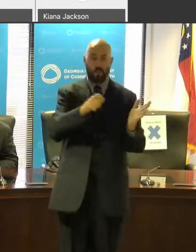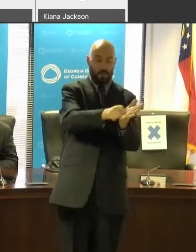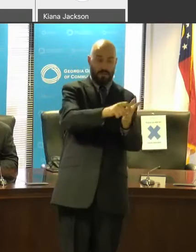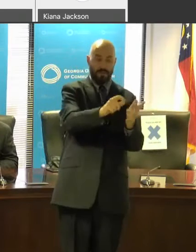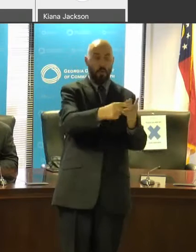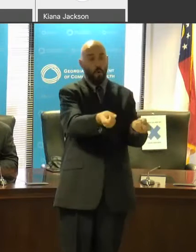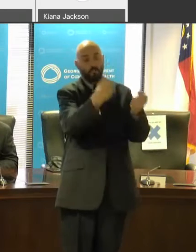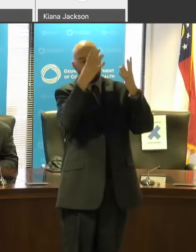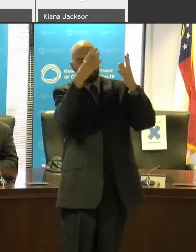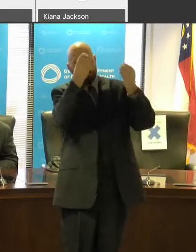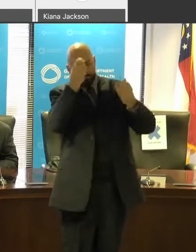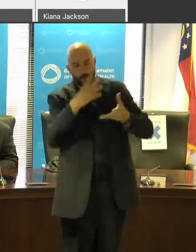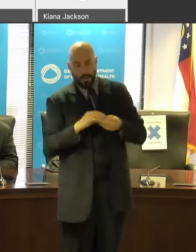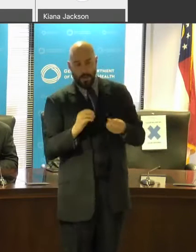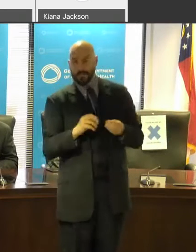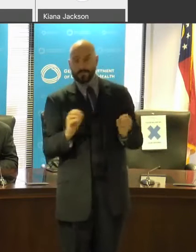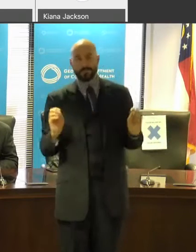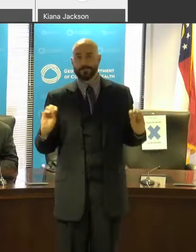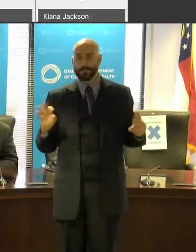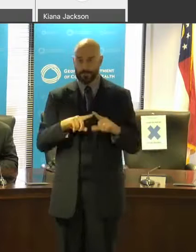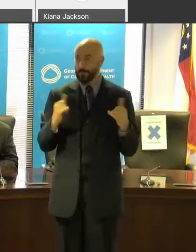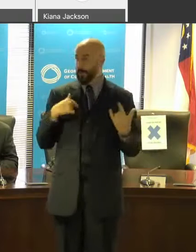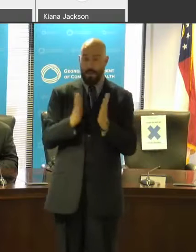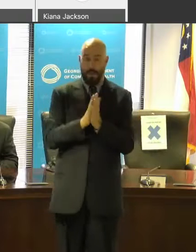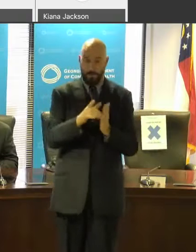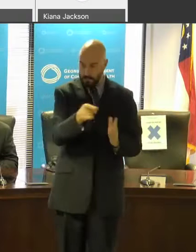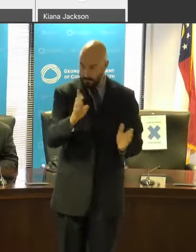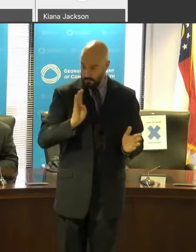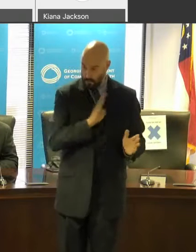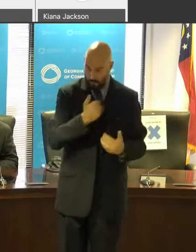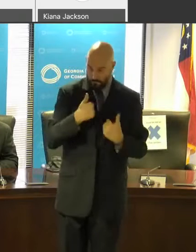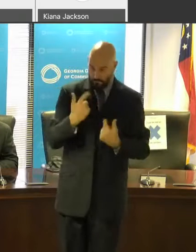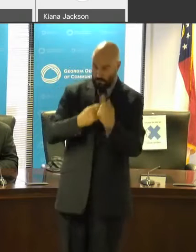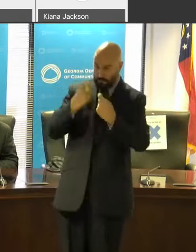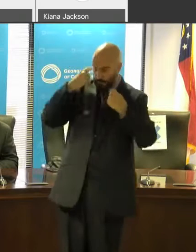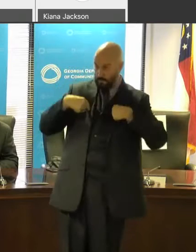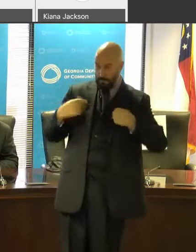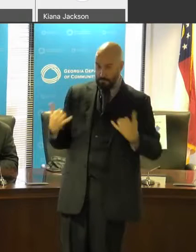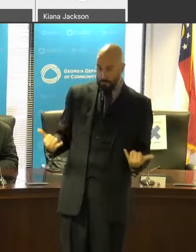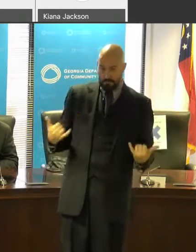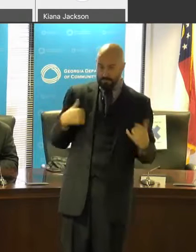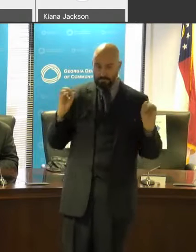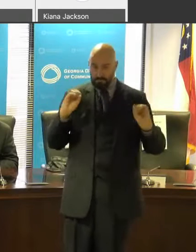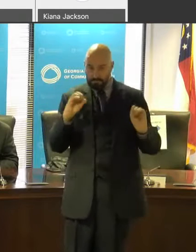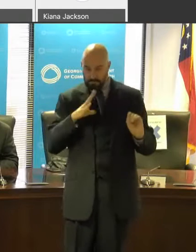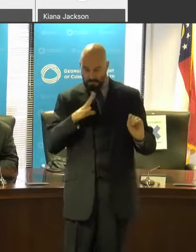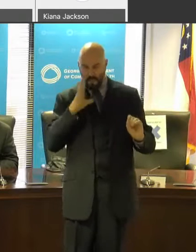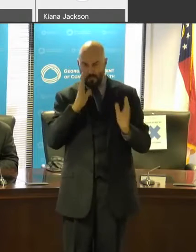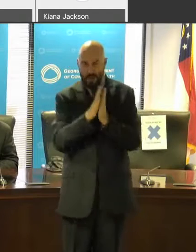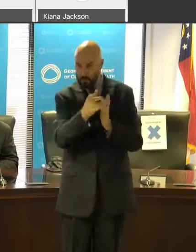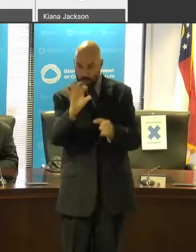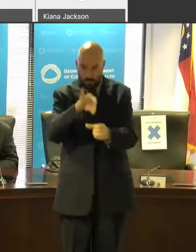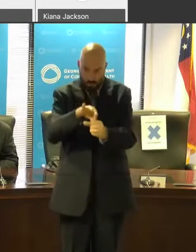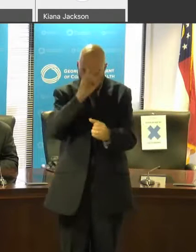this time, I ask the board if there are any questions. If there are no questions, I'll ask for final approval. Are there any